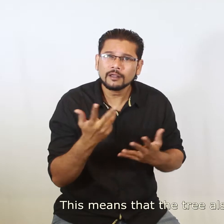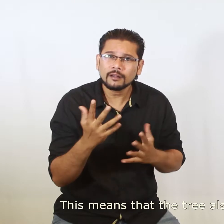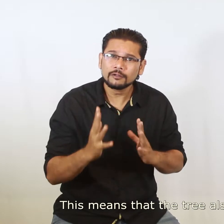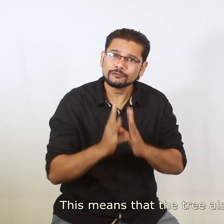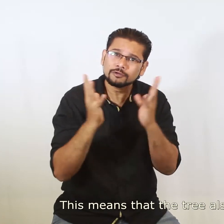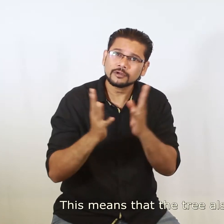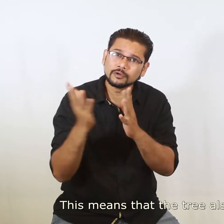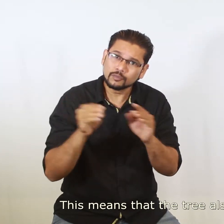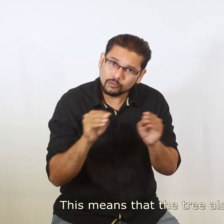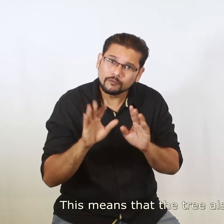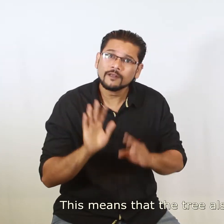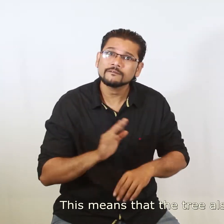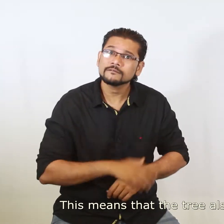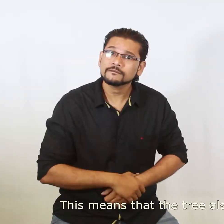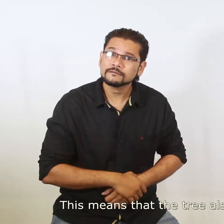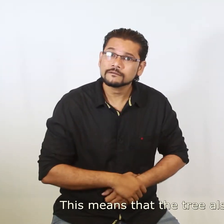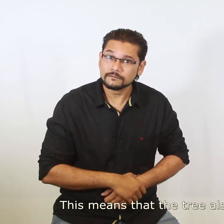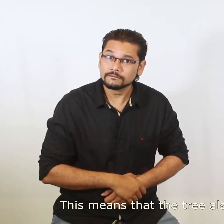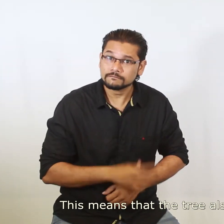This means that the tree also moves, right?